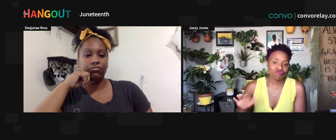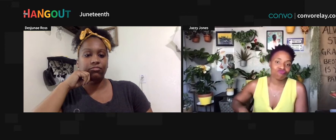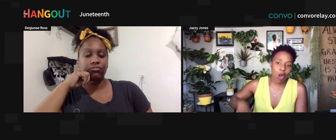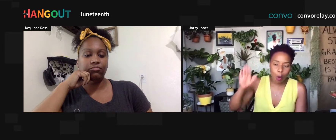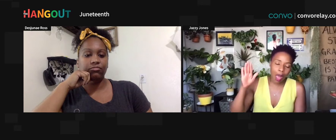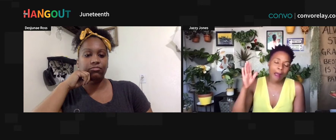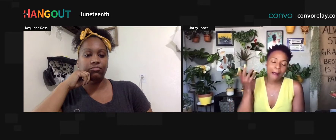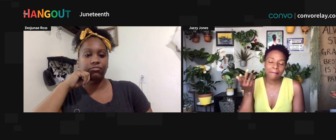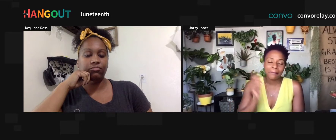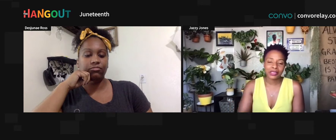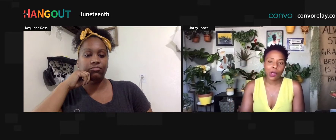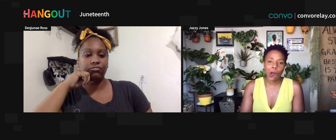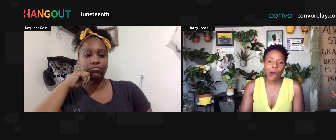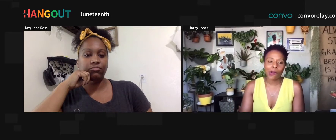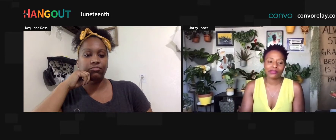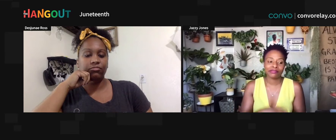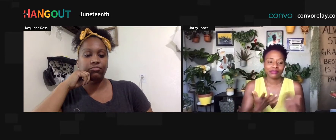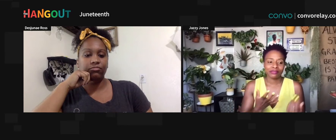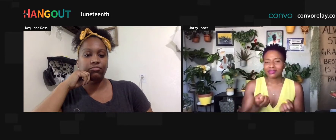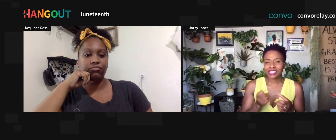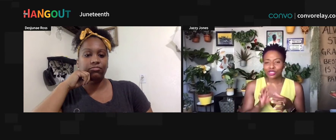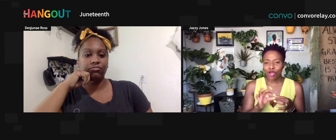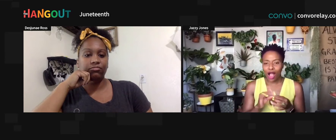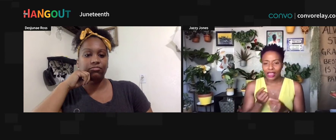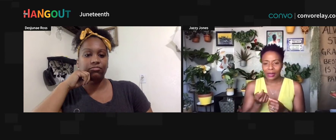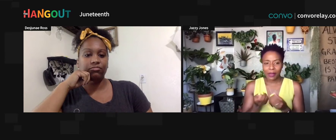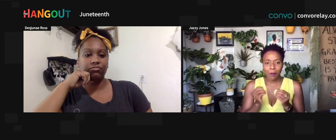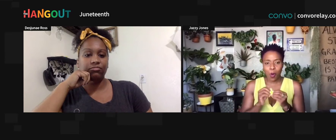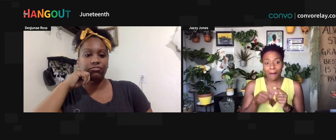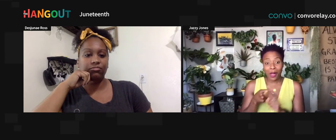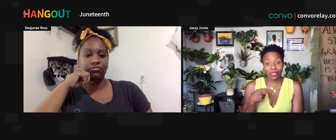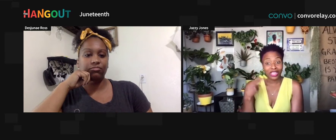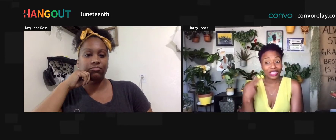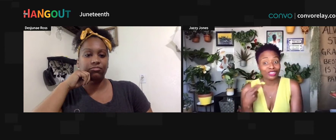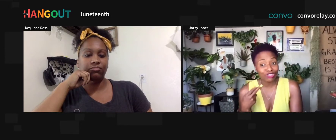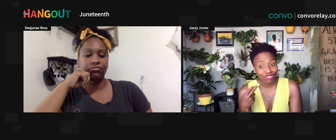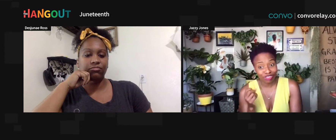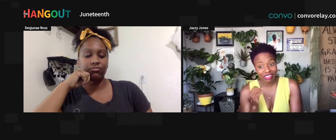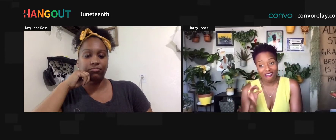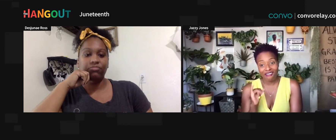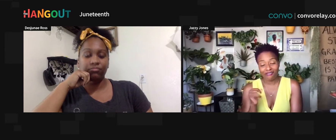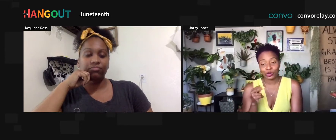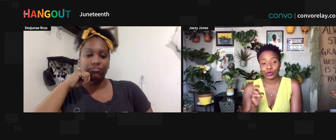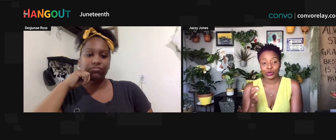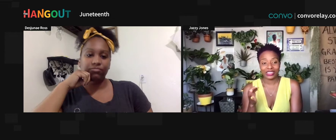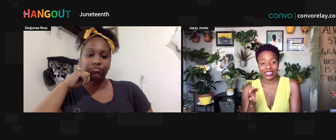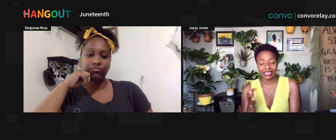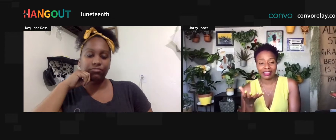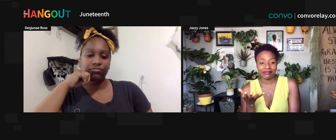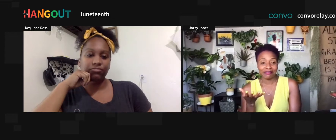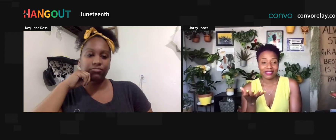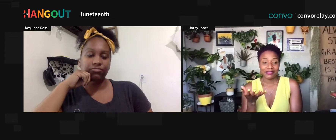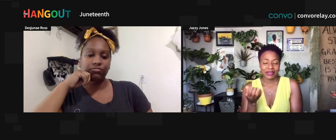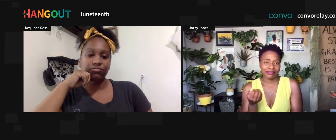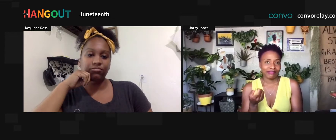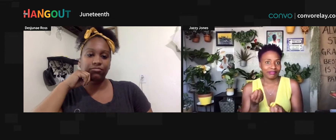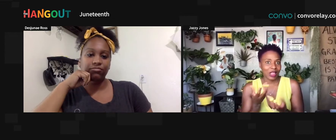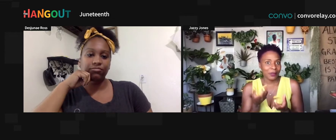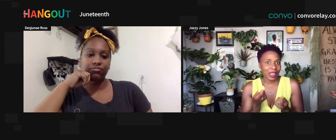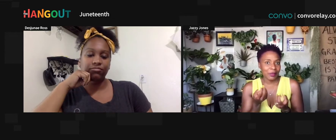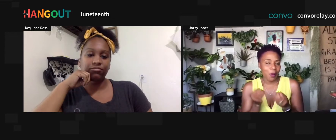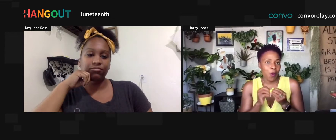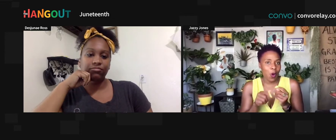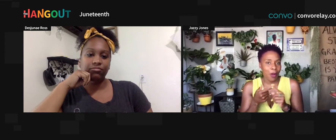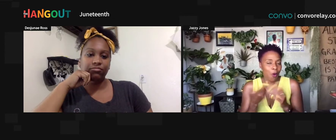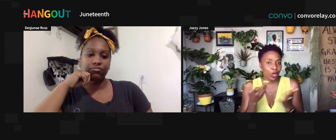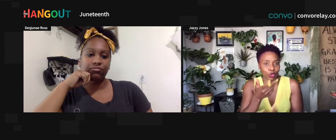to Juneteenth was as I was growing up from where I'm from. And we'd like to talk a little bit more about the